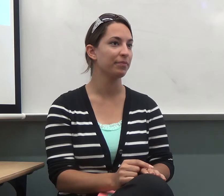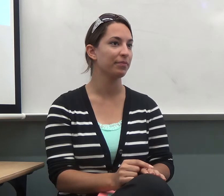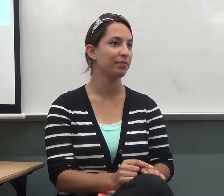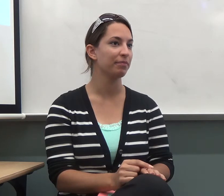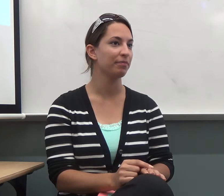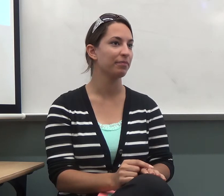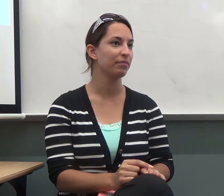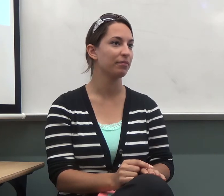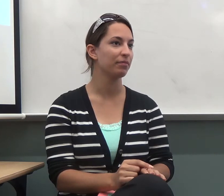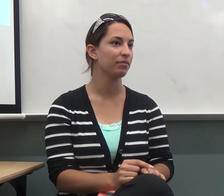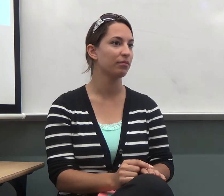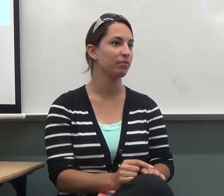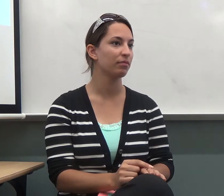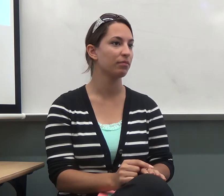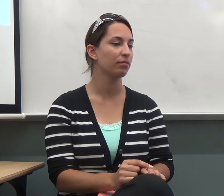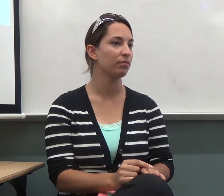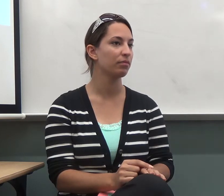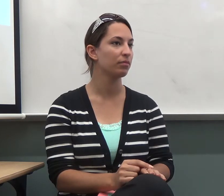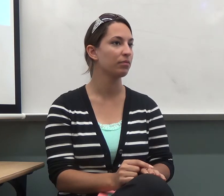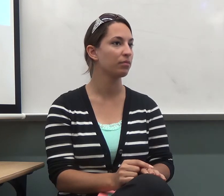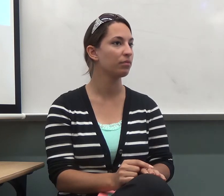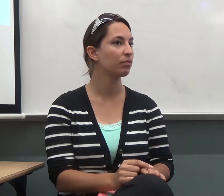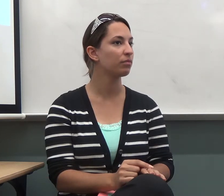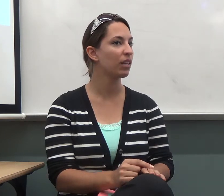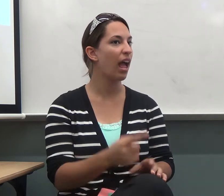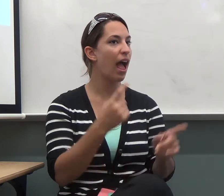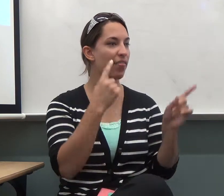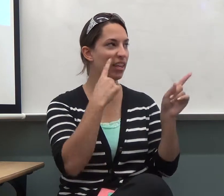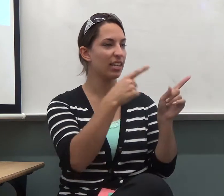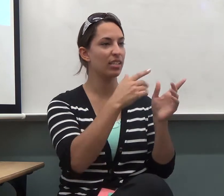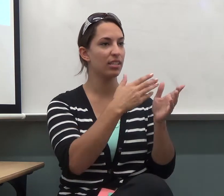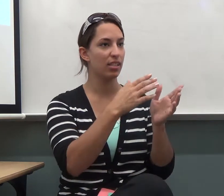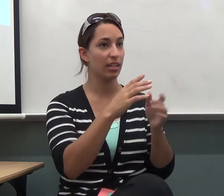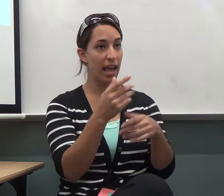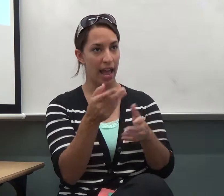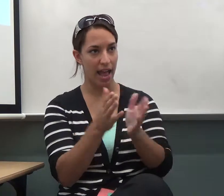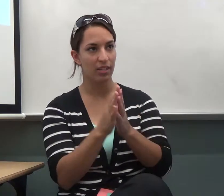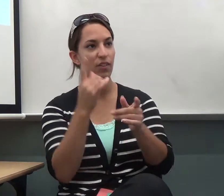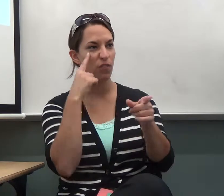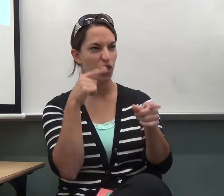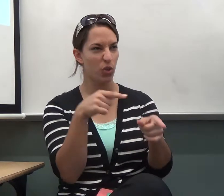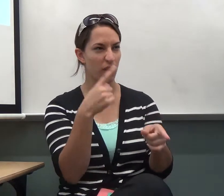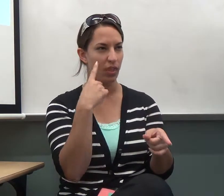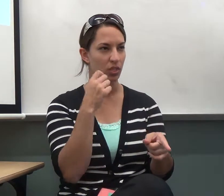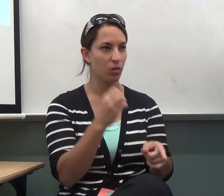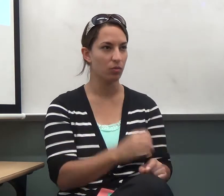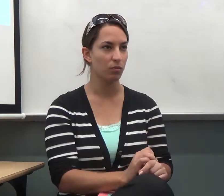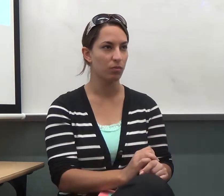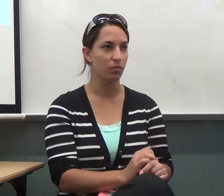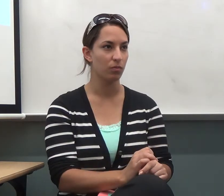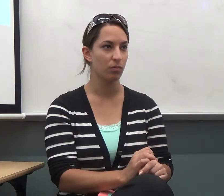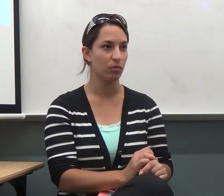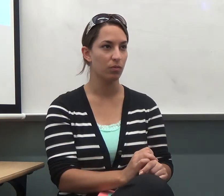Okay, so once we have decided on the main purpose of the paragraph, okay, we